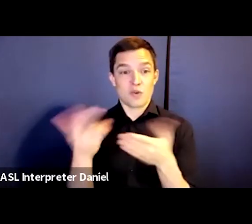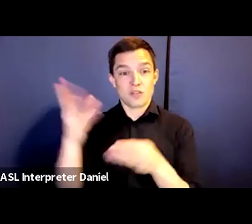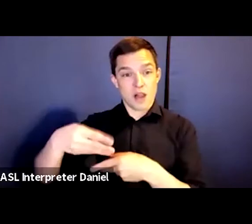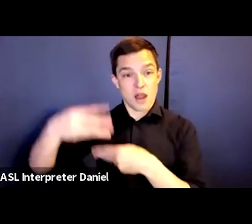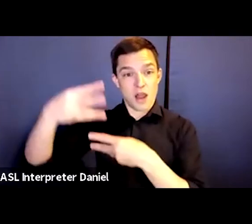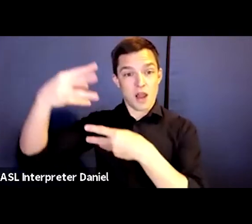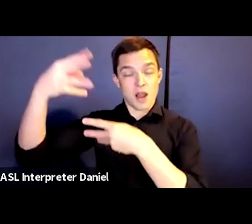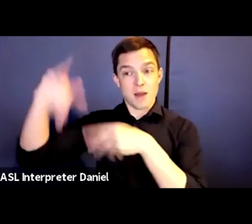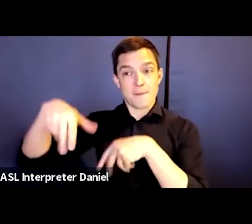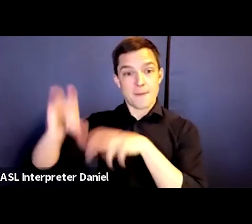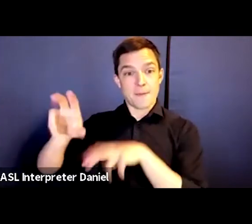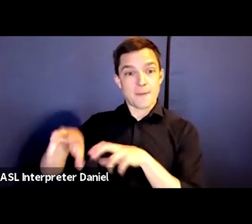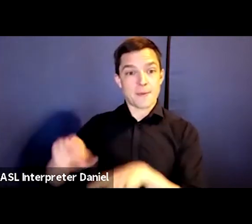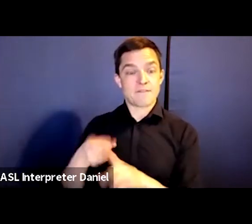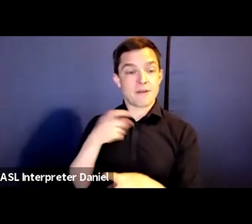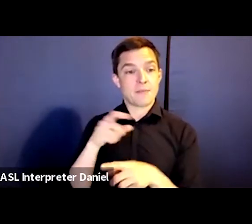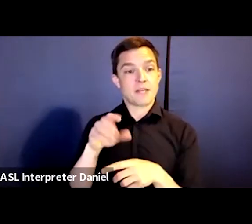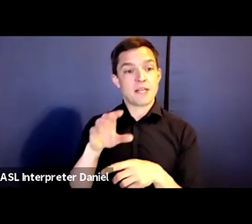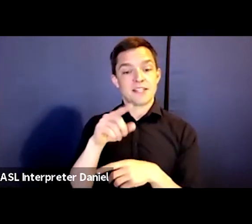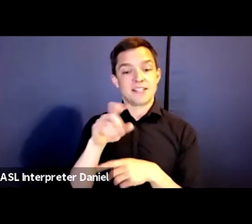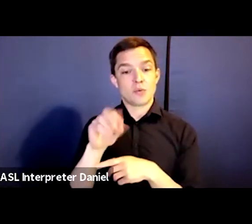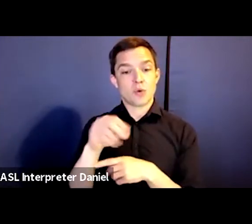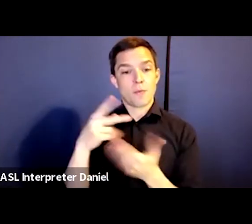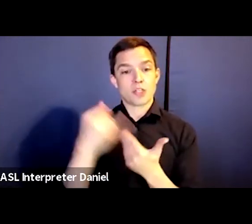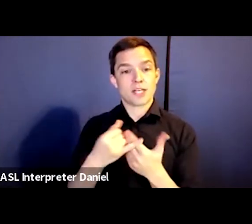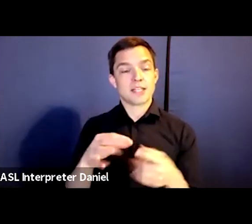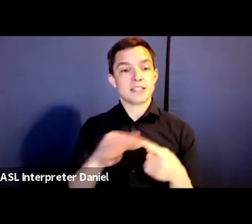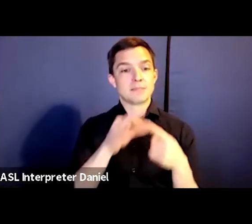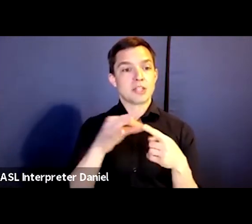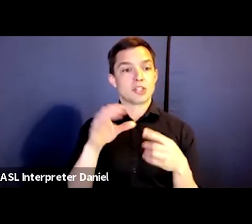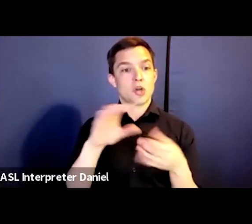all about, from the Zero Project to Special Olympics.